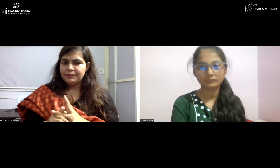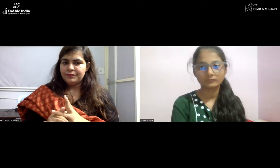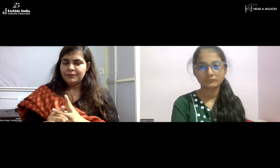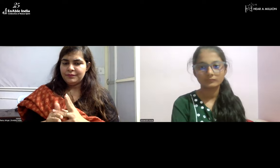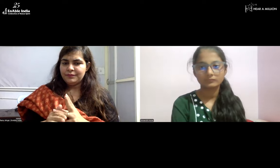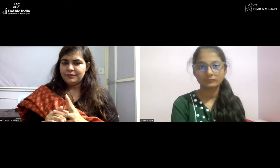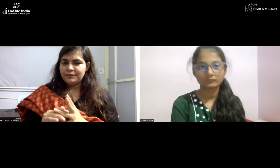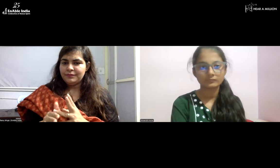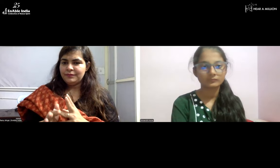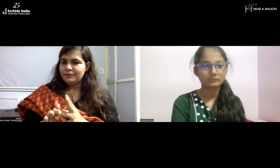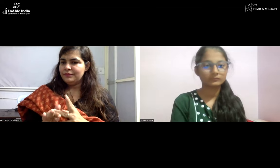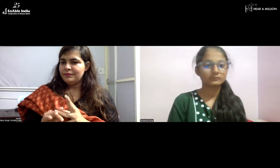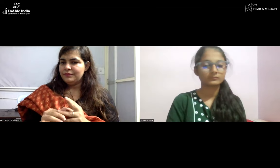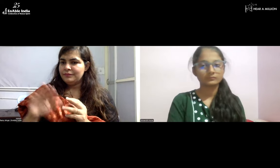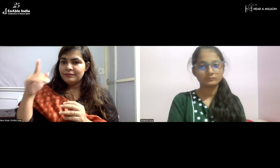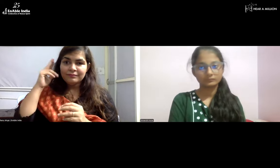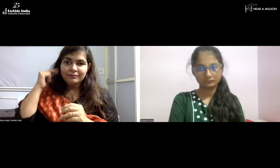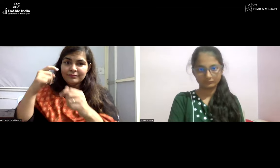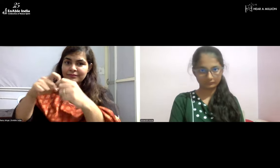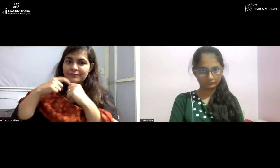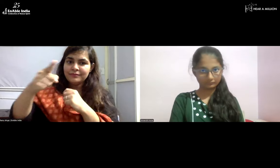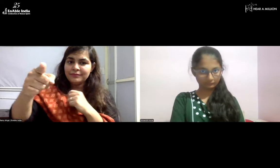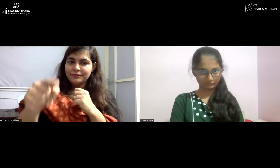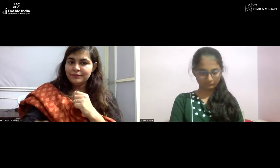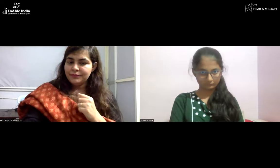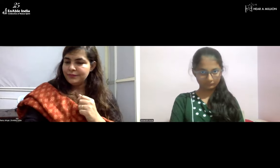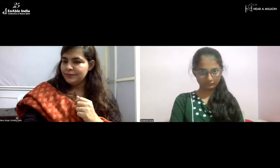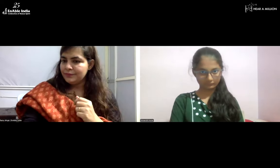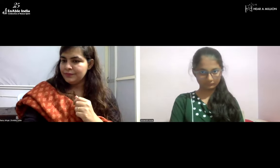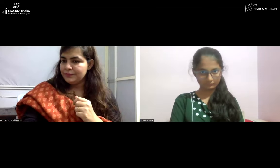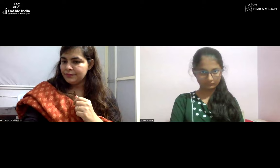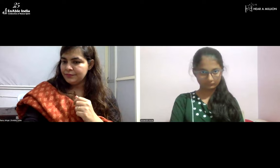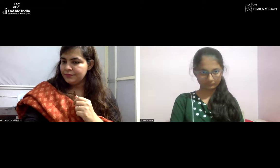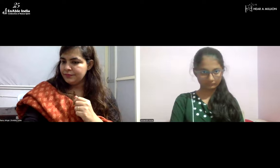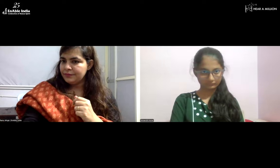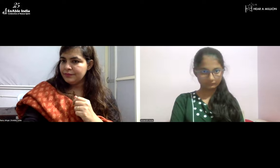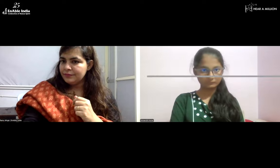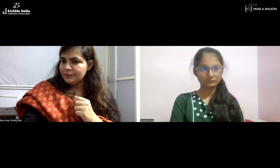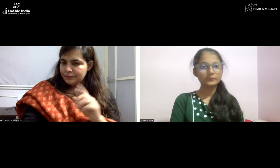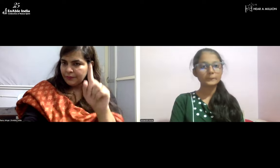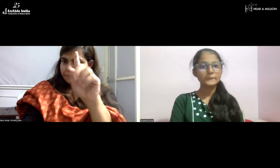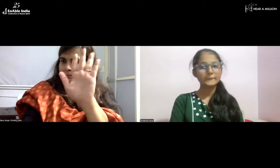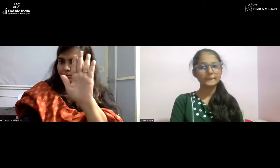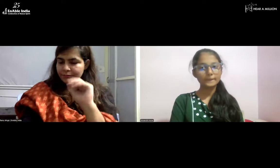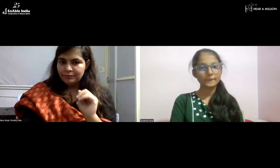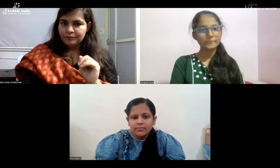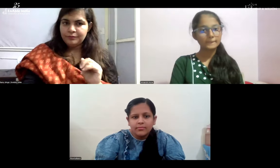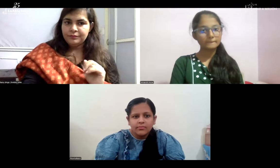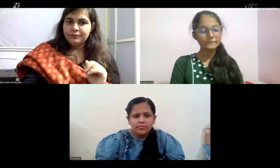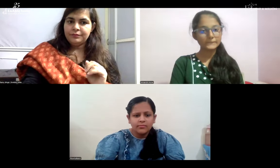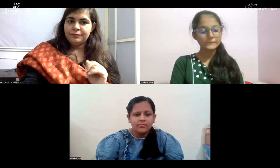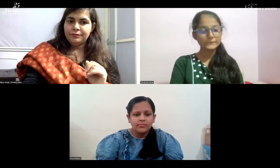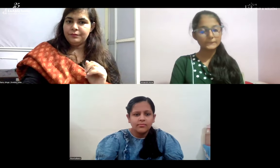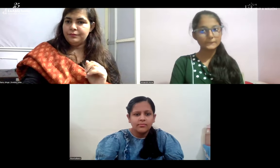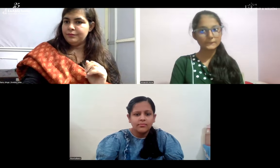Uh, Reno. Oh, okay. okay, Renu, me. Okay. So the question to all of the